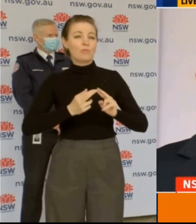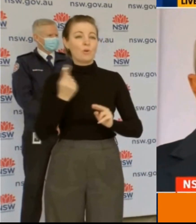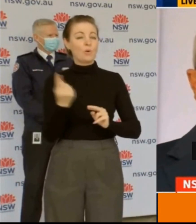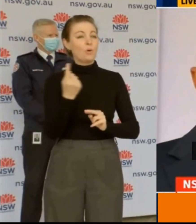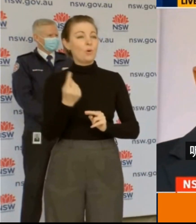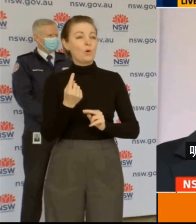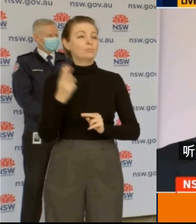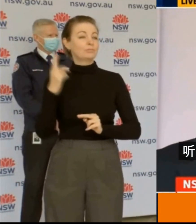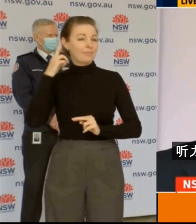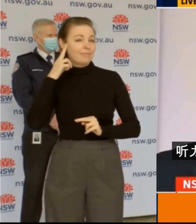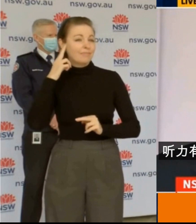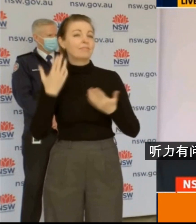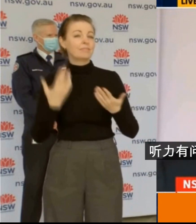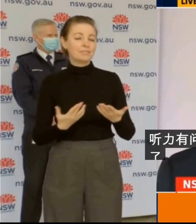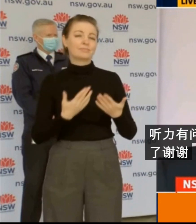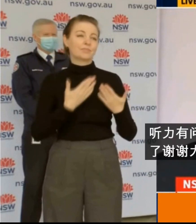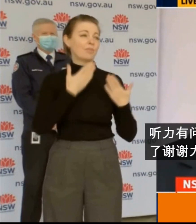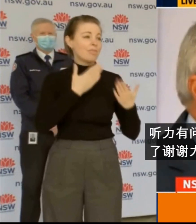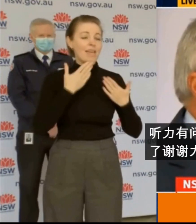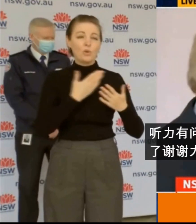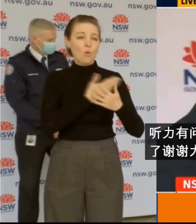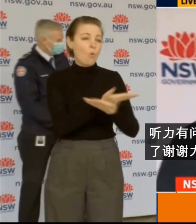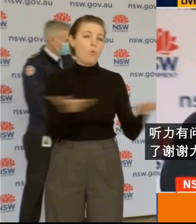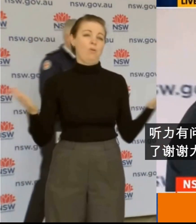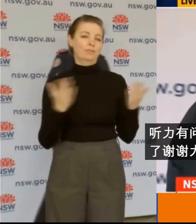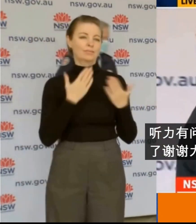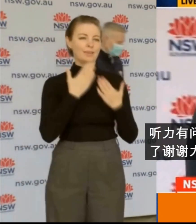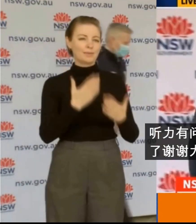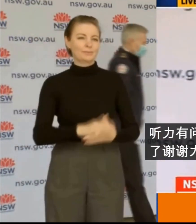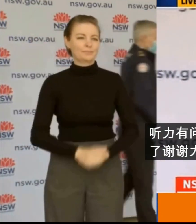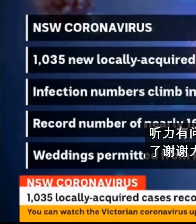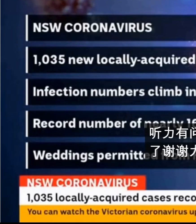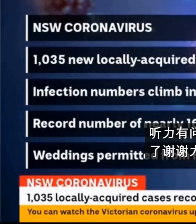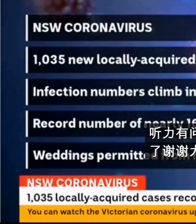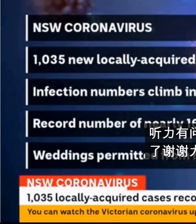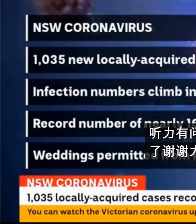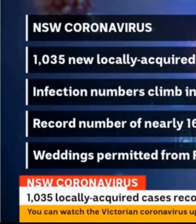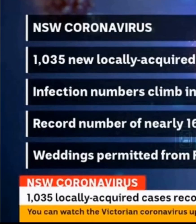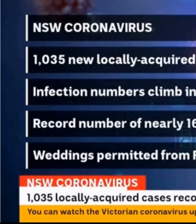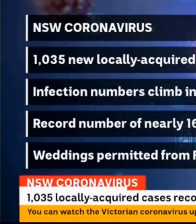who have hearing issues. Thank you all. Thank you very much.